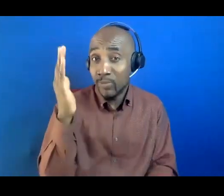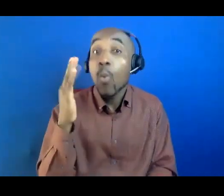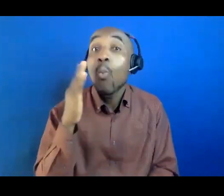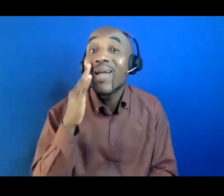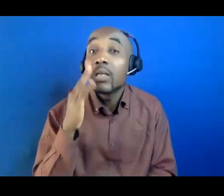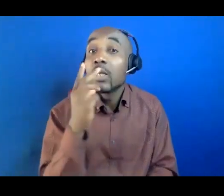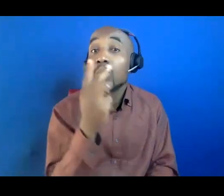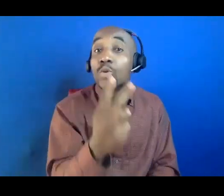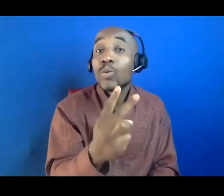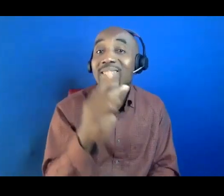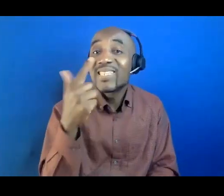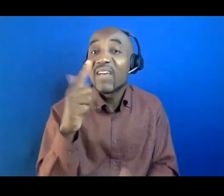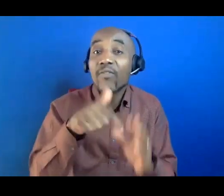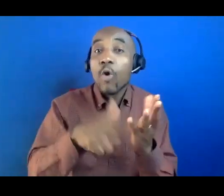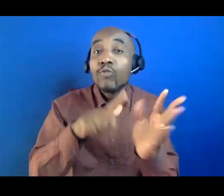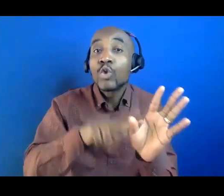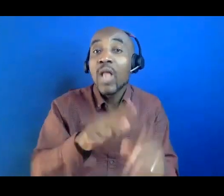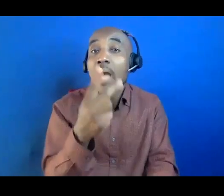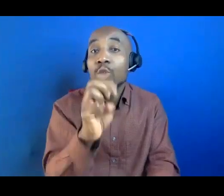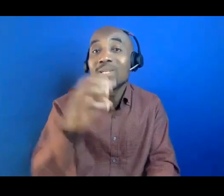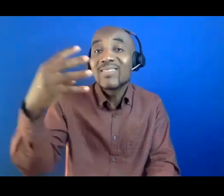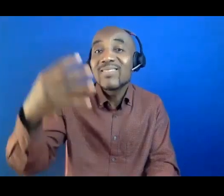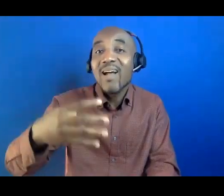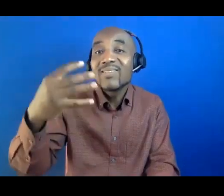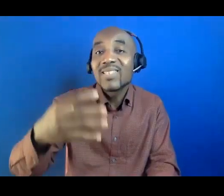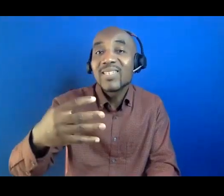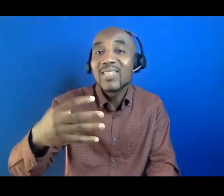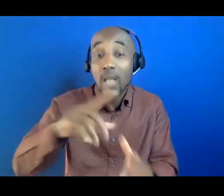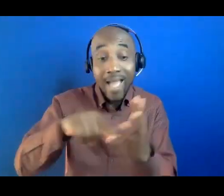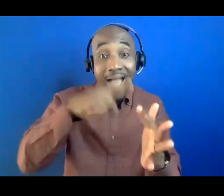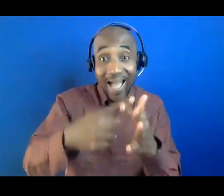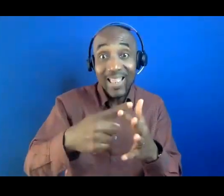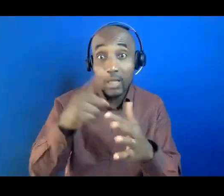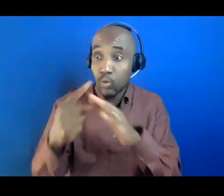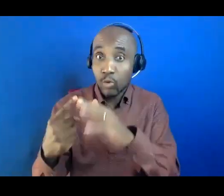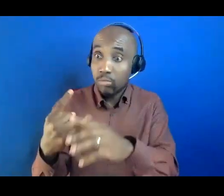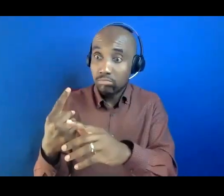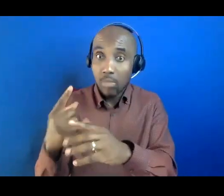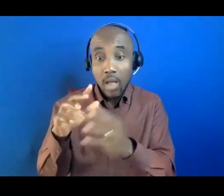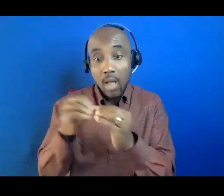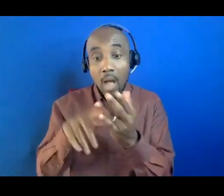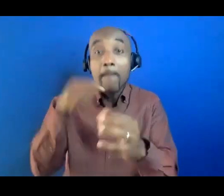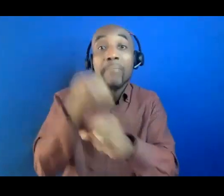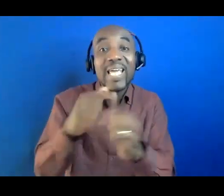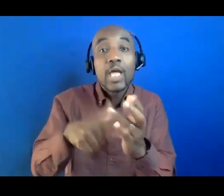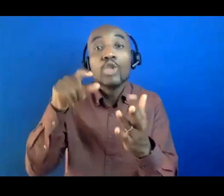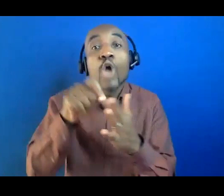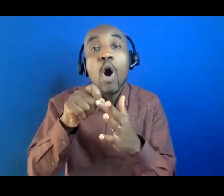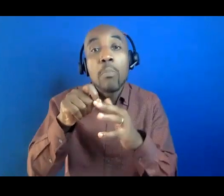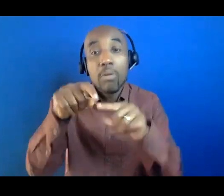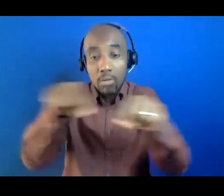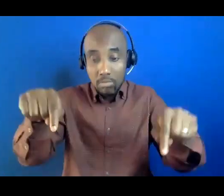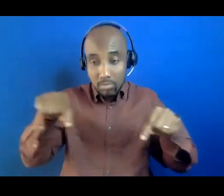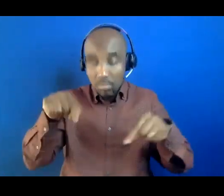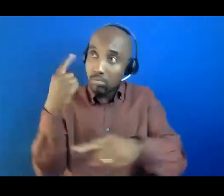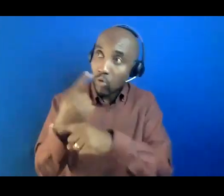July, 2019. Alex was giving a seminar in the Big Top on the power of the Holy Spirit. And I was quite proud of myself